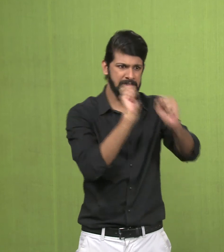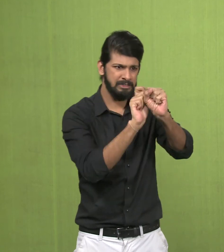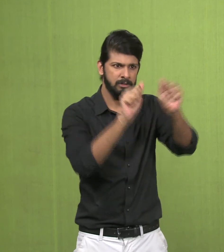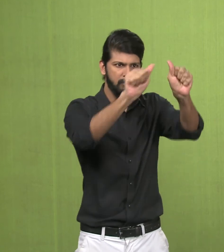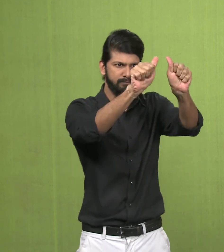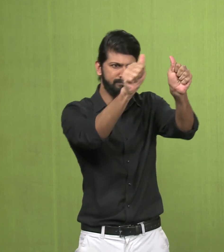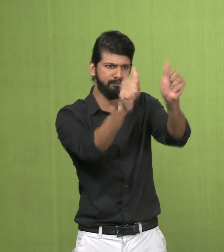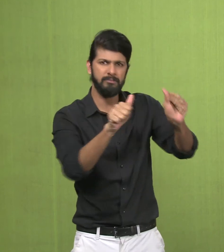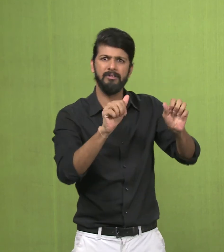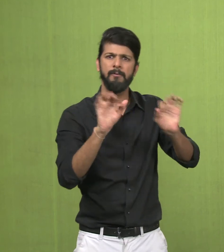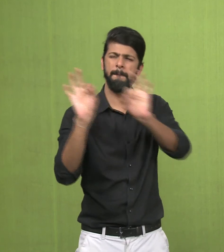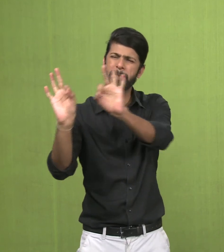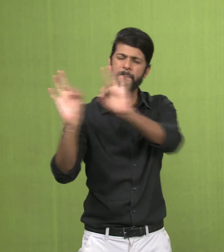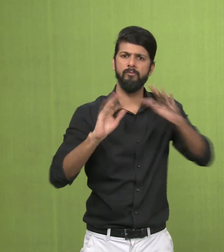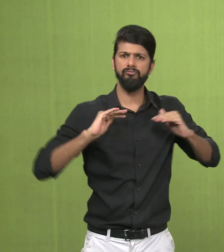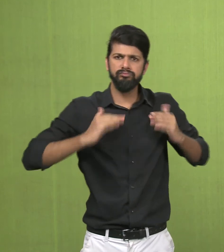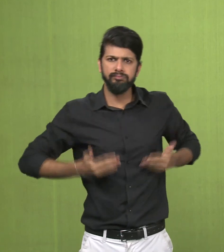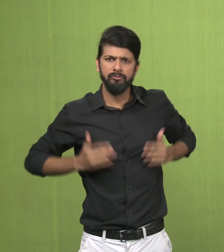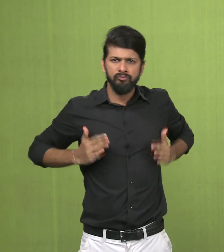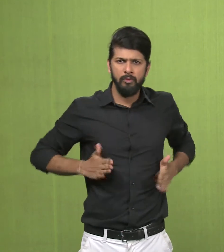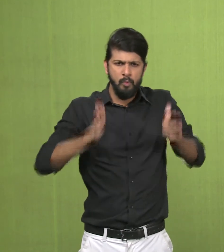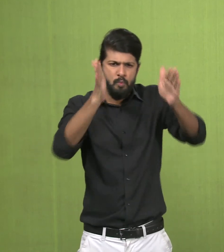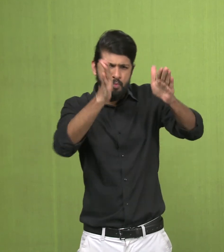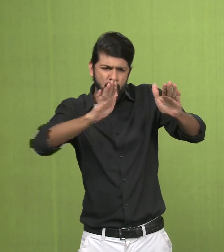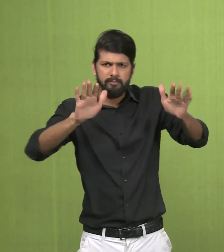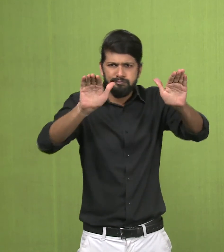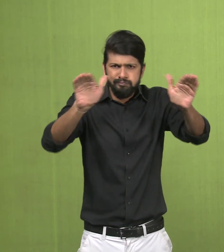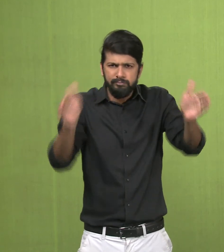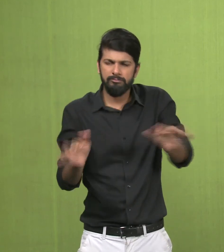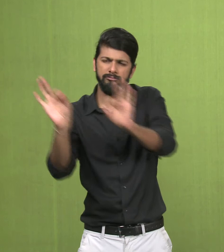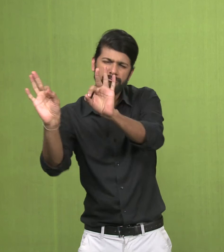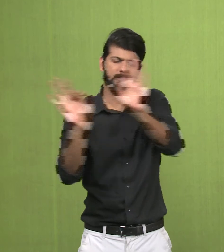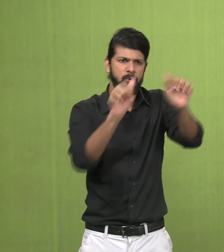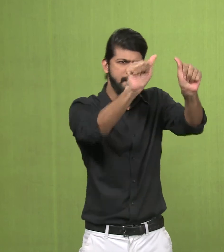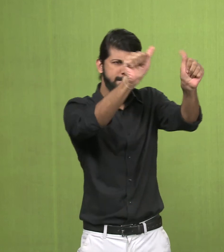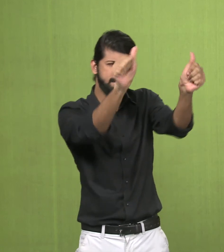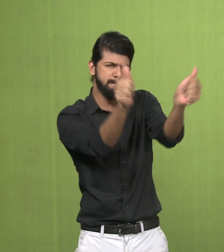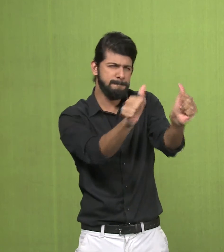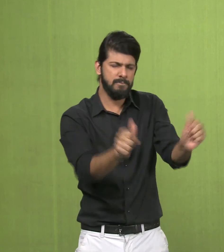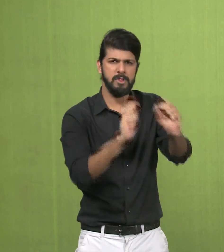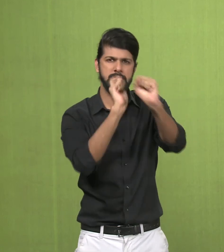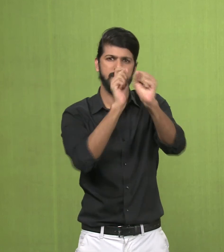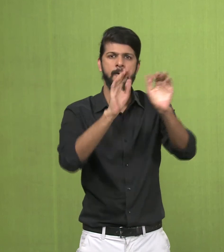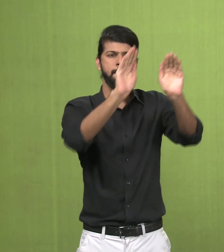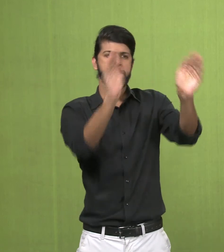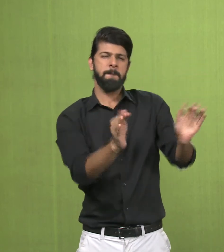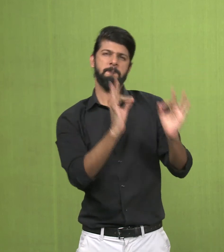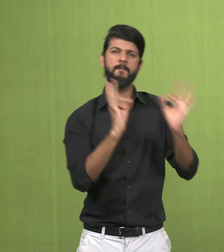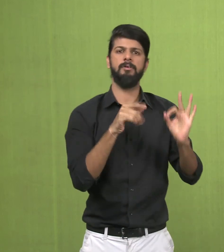Voluptuous, primarily related to the female figure, where the curves are the speciality, and you